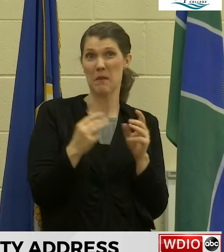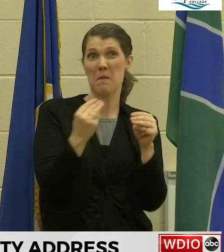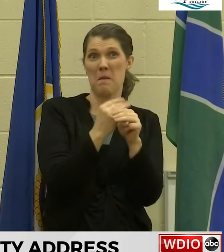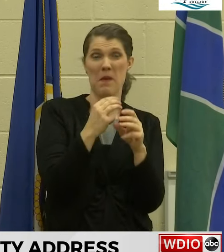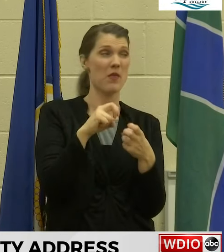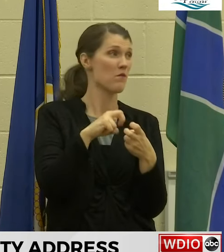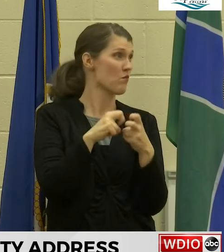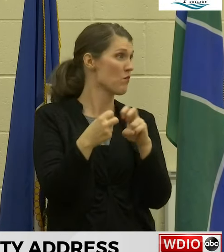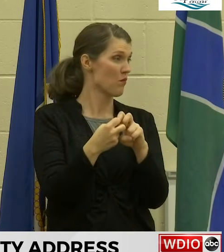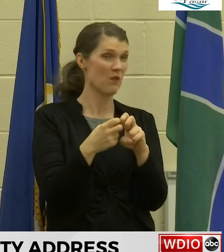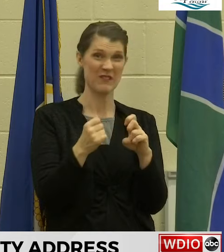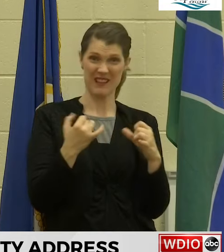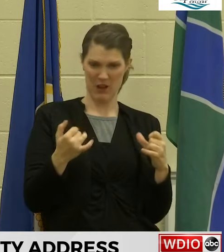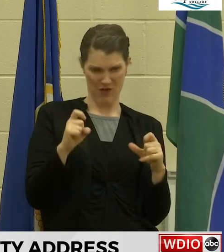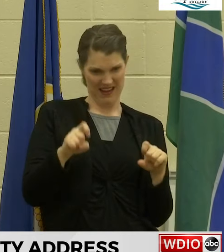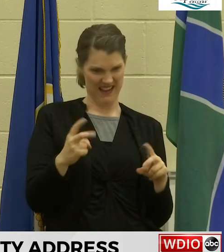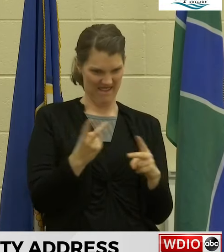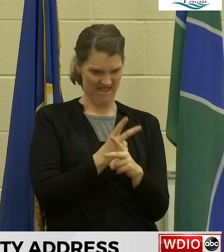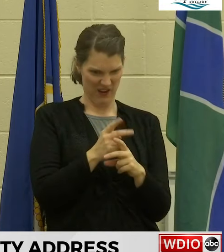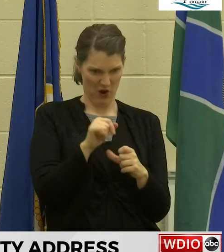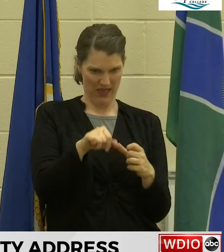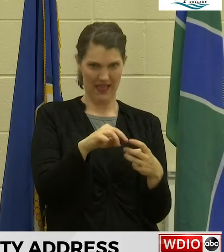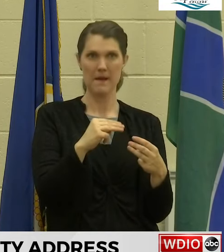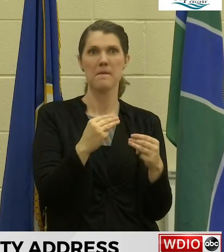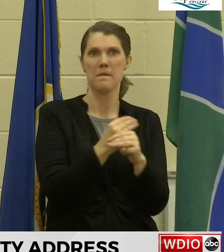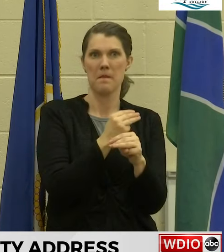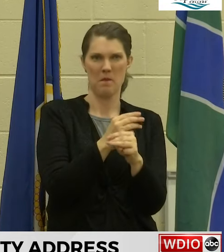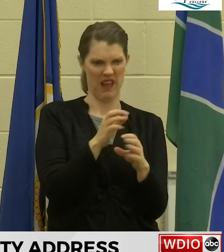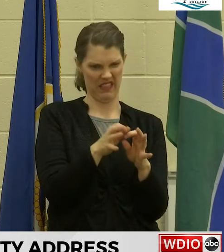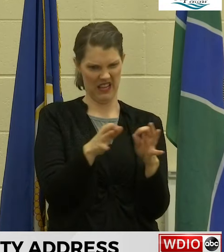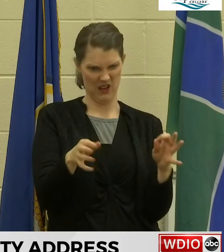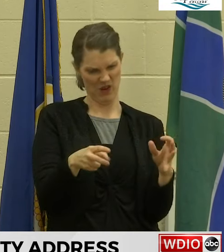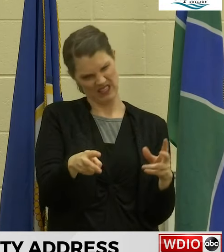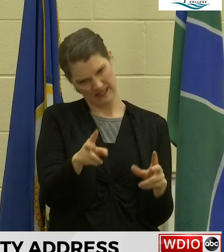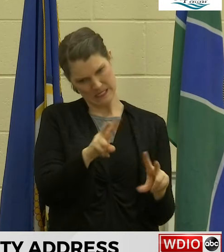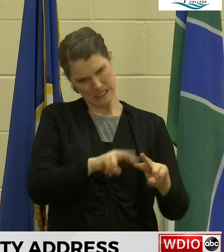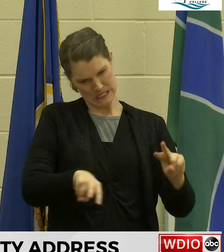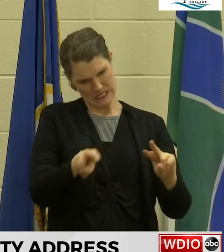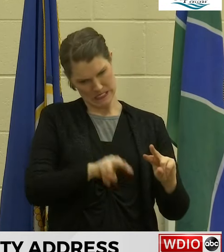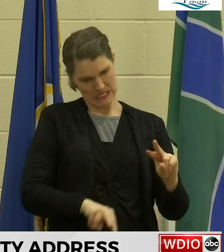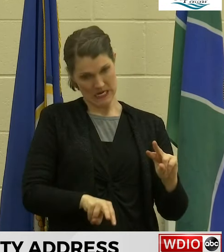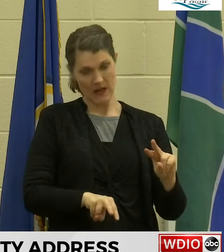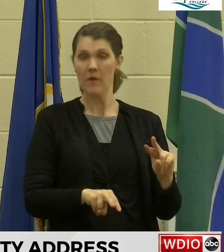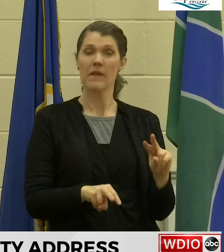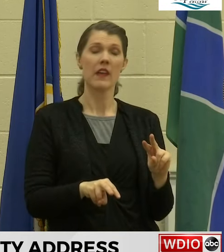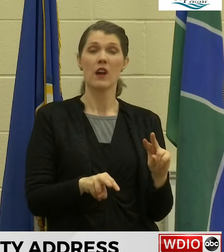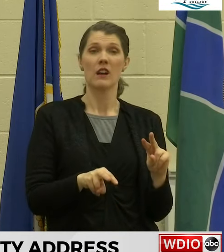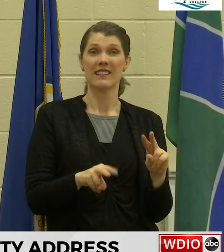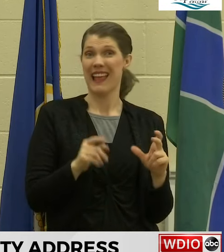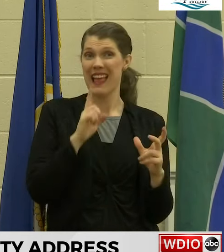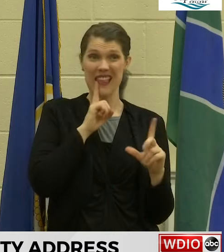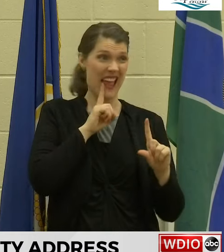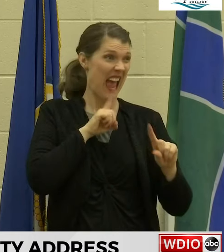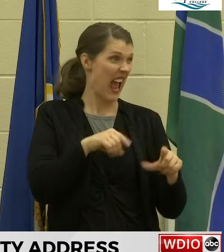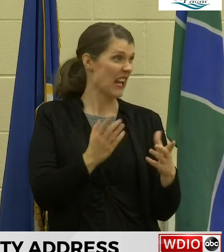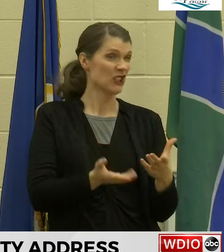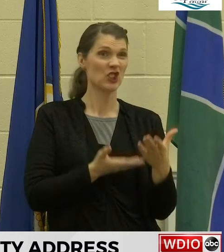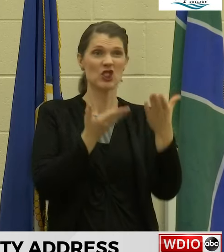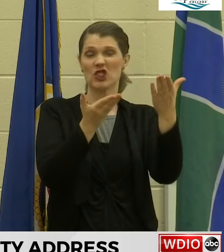we need to change the math equation. And to be honest, we don't have the answer